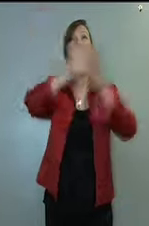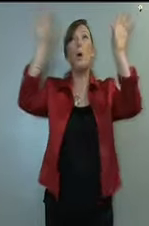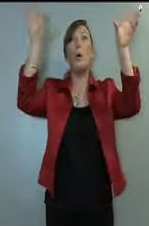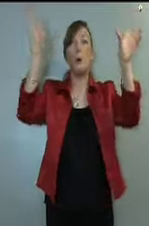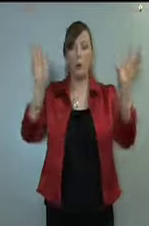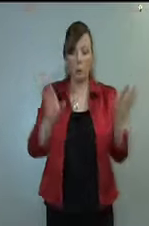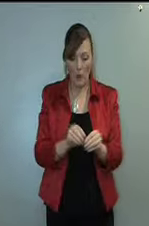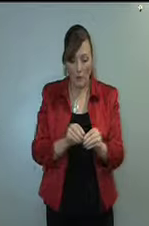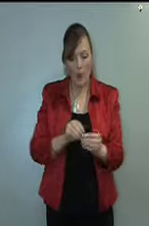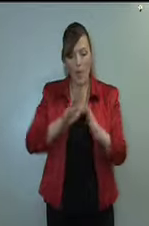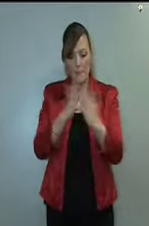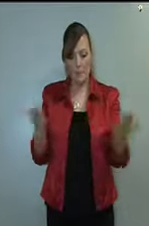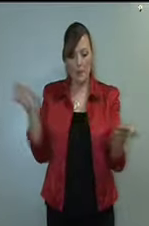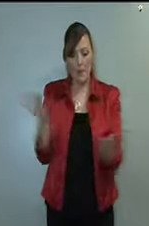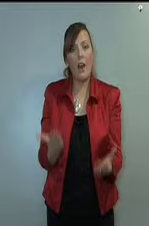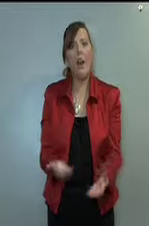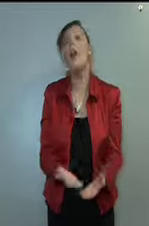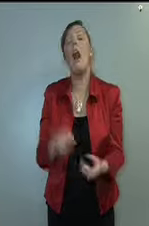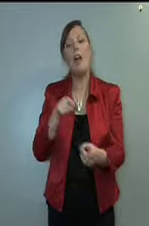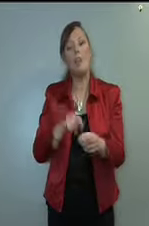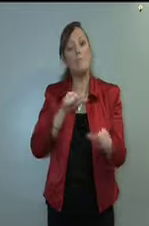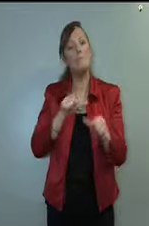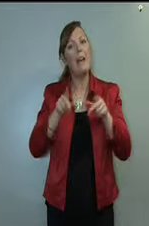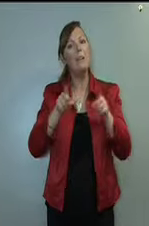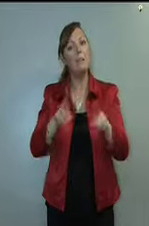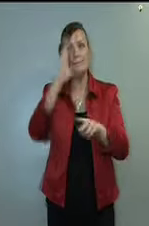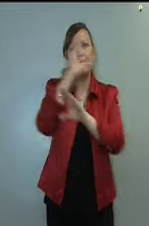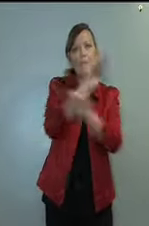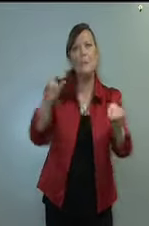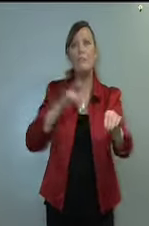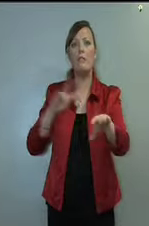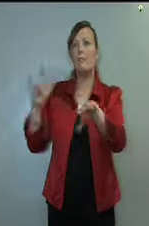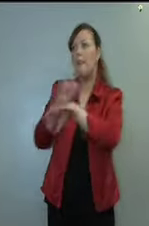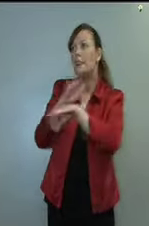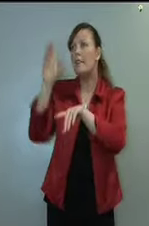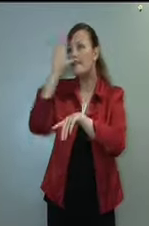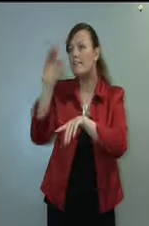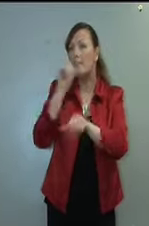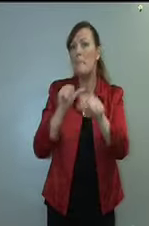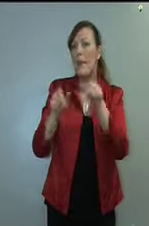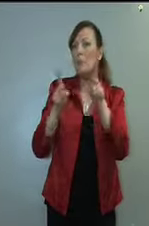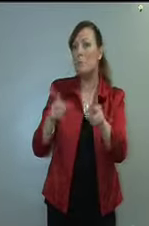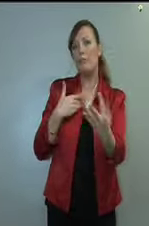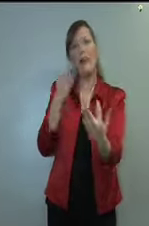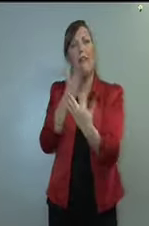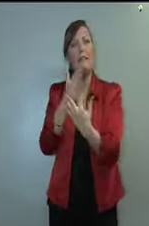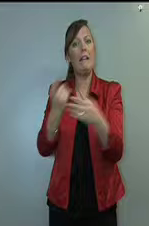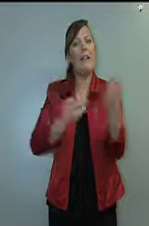centralised source and allowed the project to make best practice suggestions that can be integrated in general